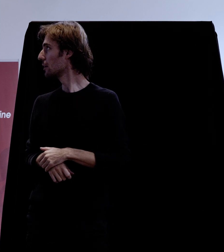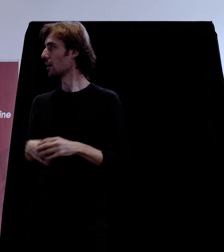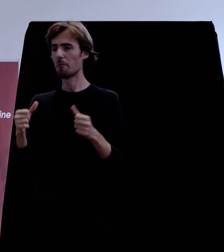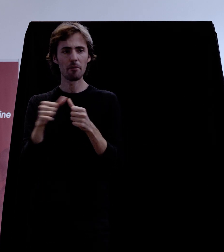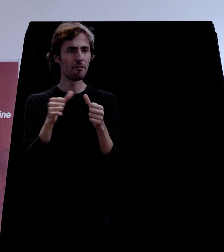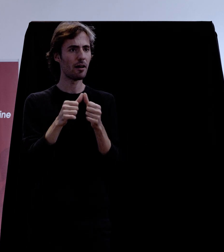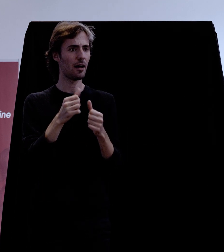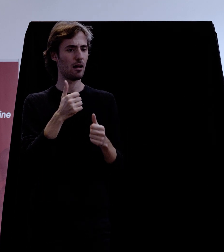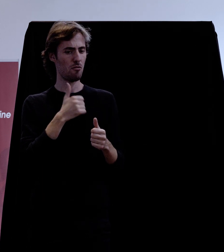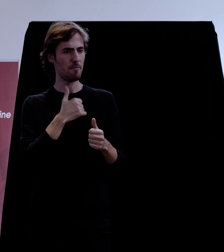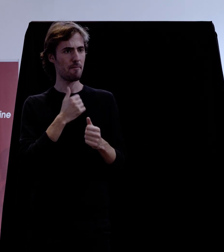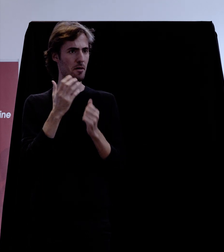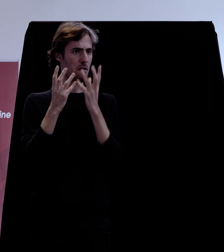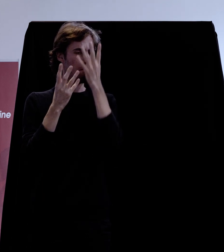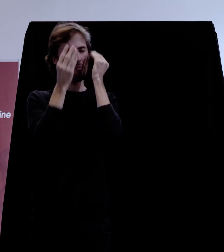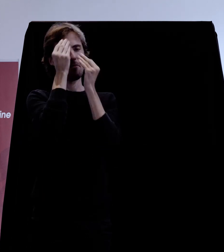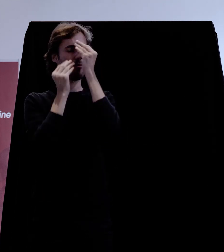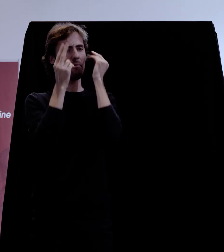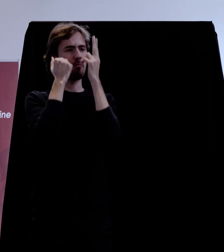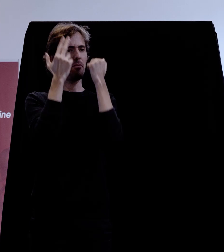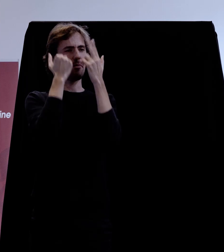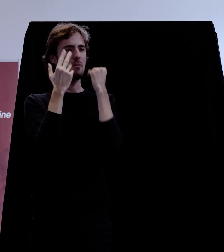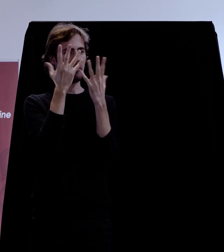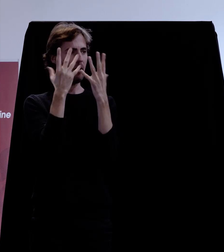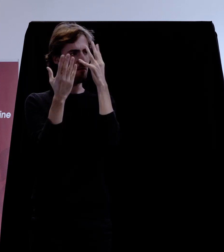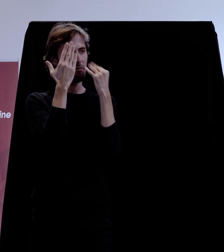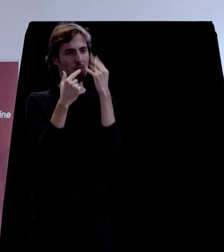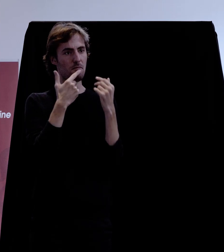paper. So that's weird.